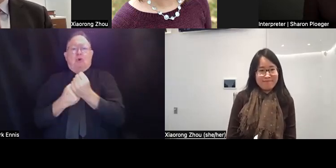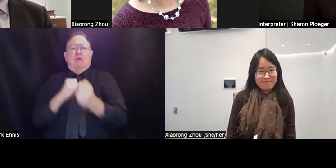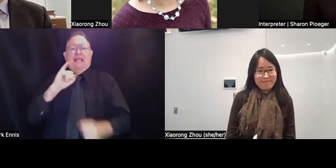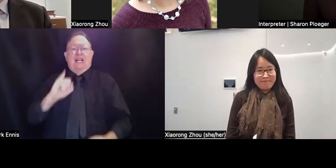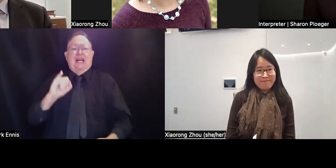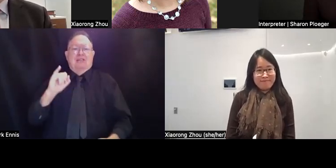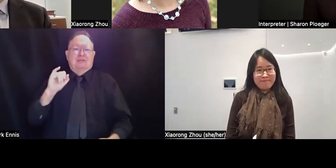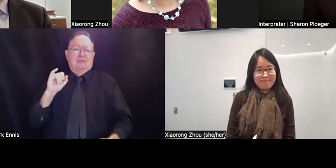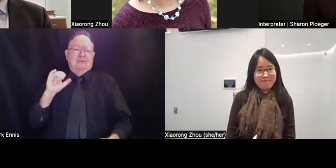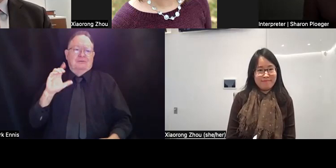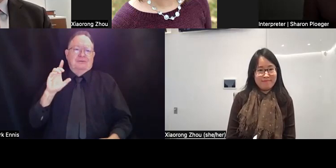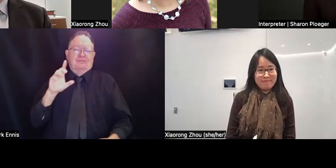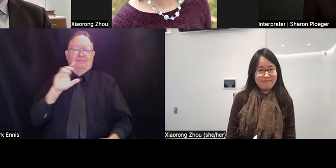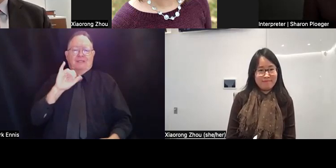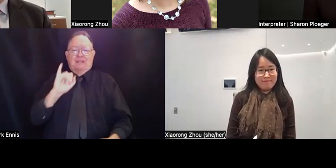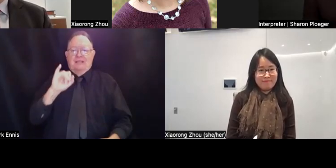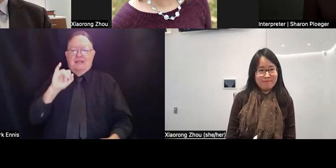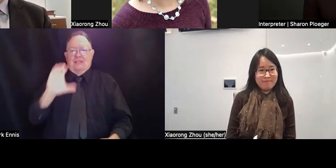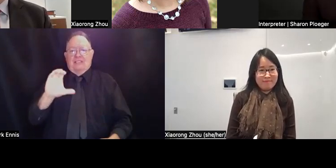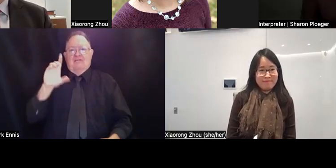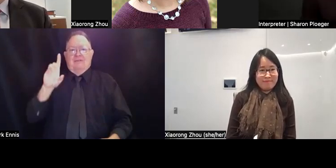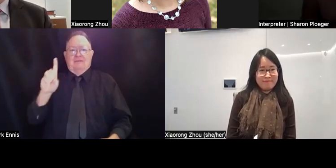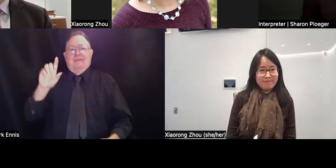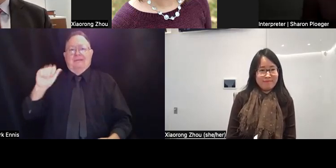Disability Advocacy and Diplomacy?